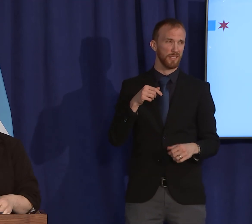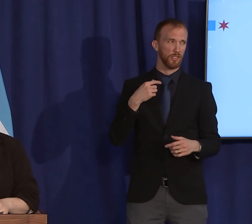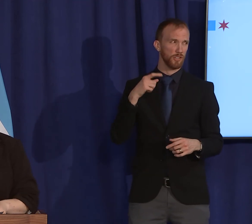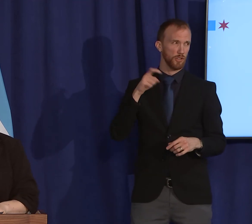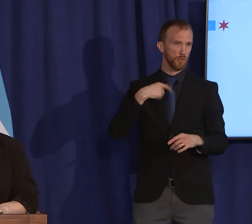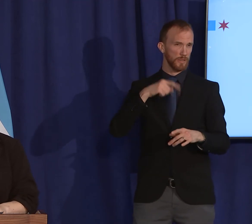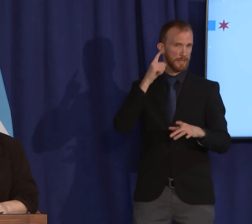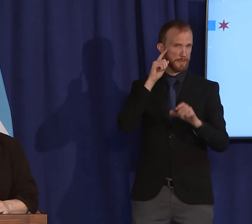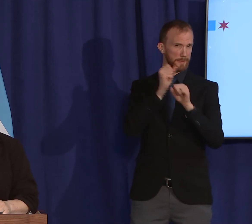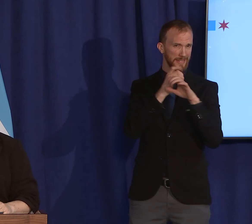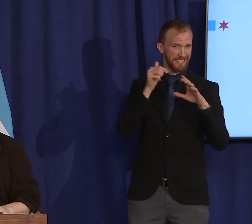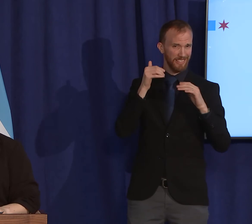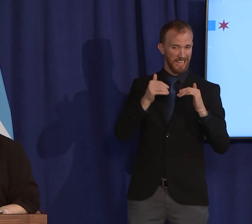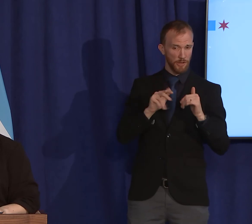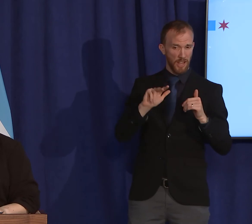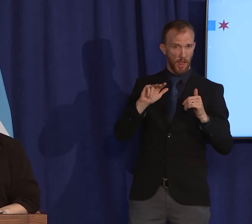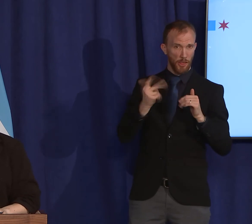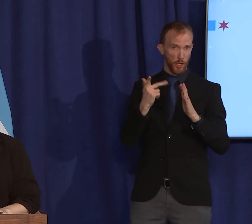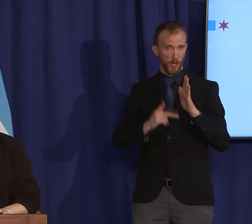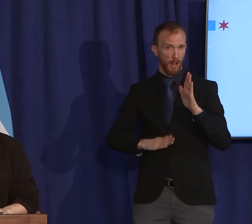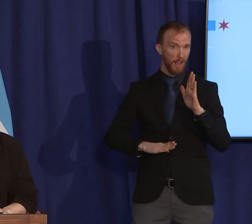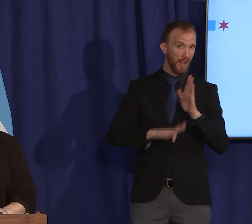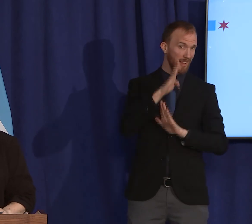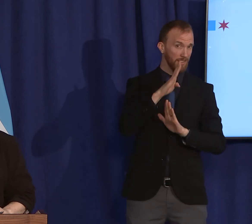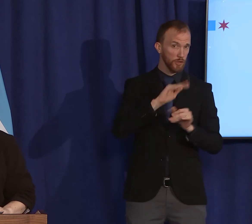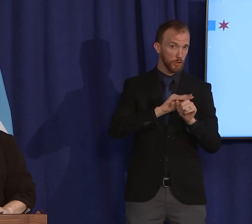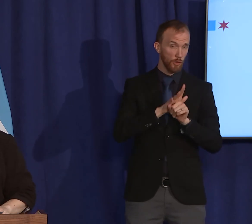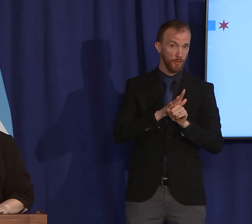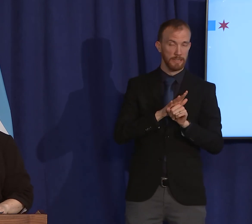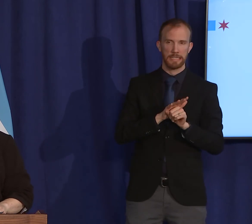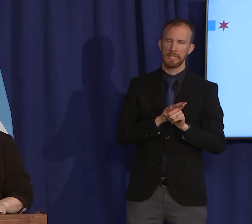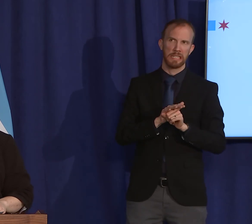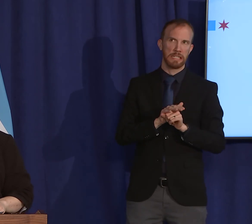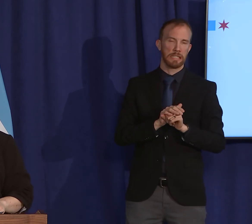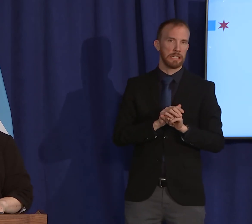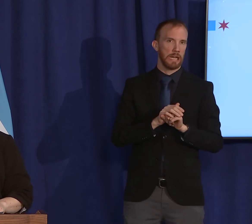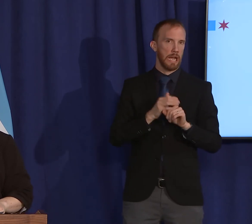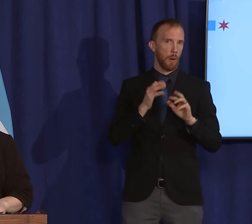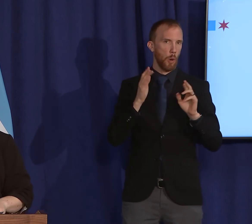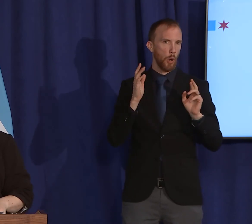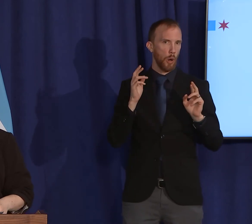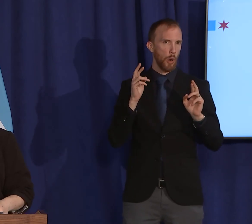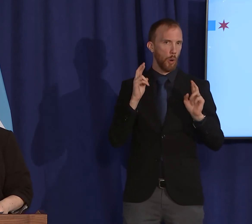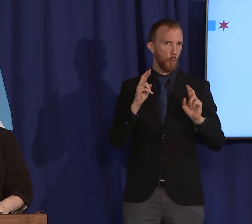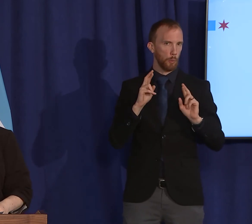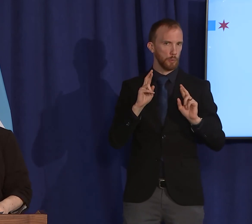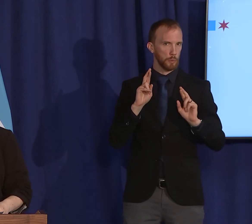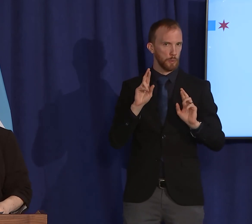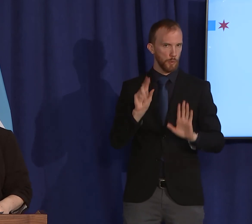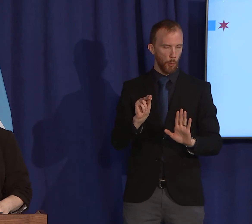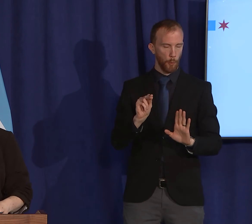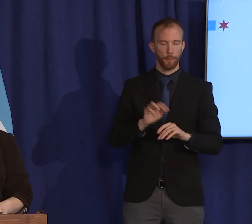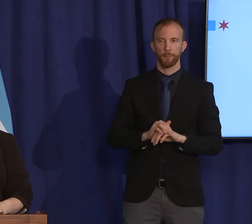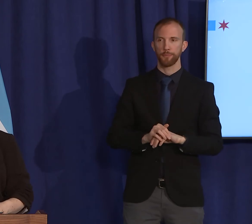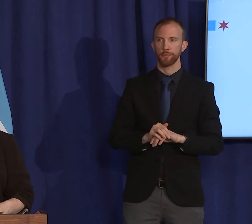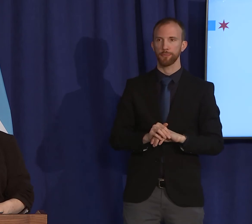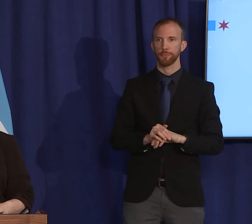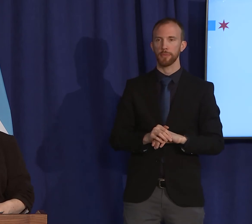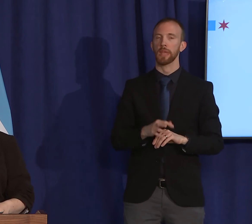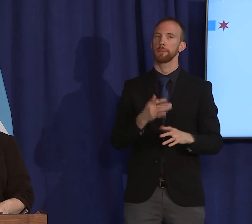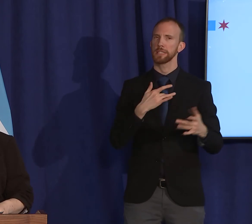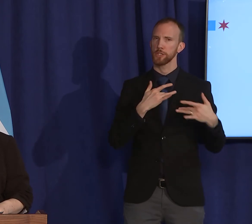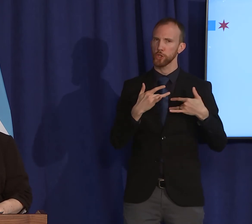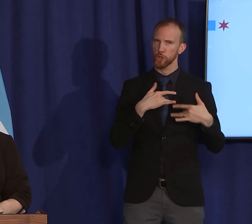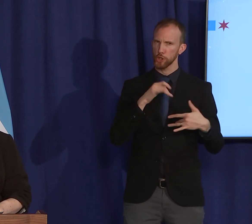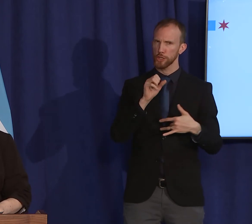COVID? I certainly hope not. I am concerned, and I hope everybody is concerned when they